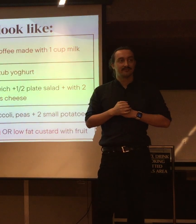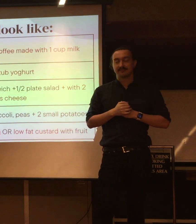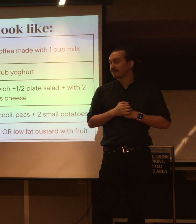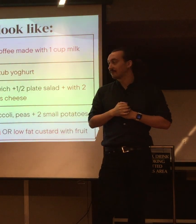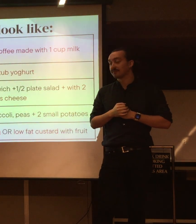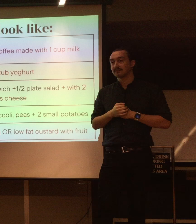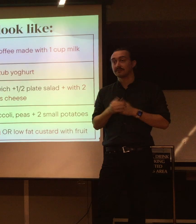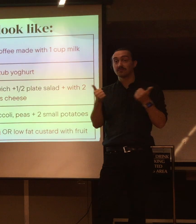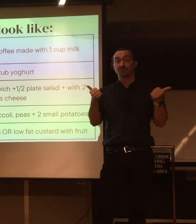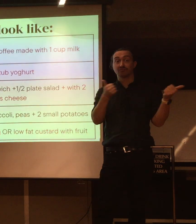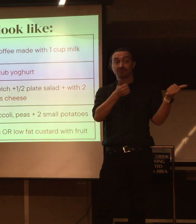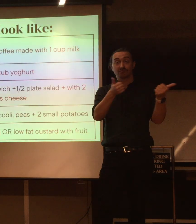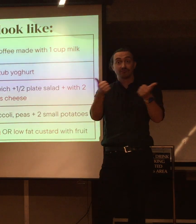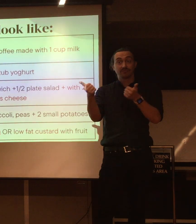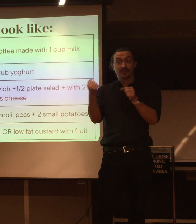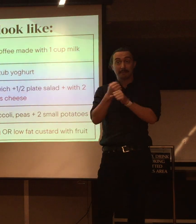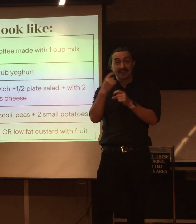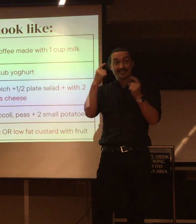Does that make sense to everyone?